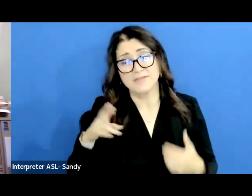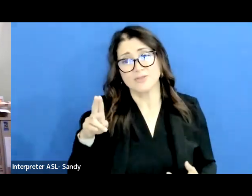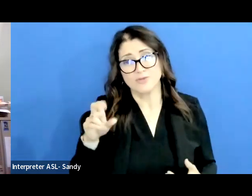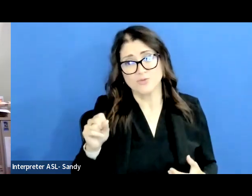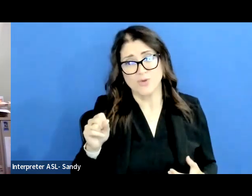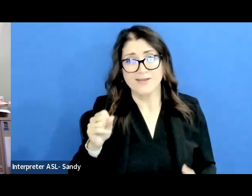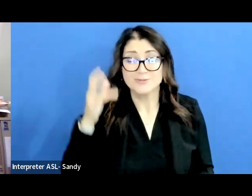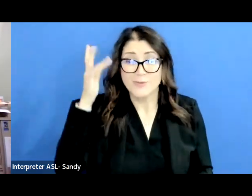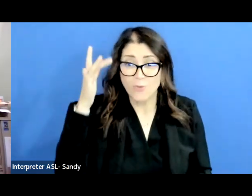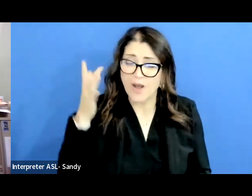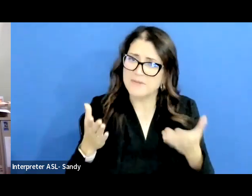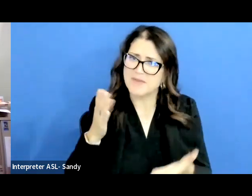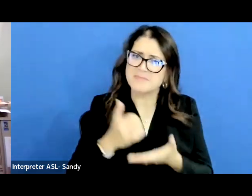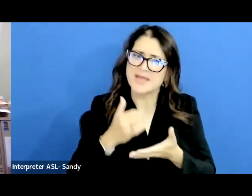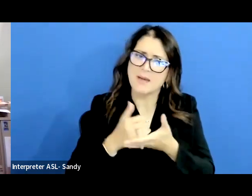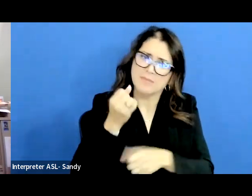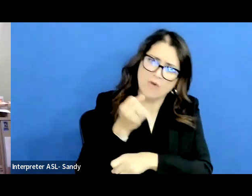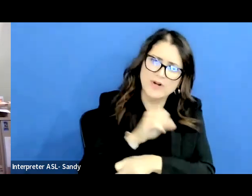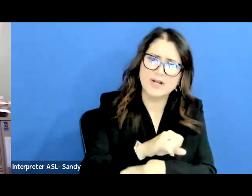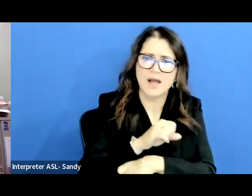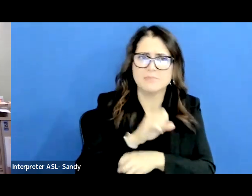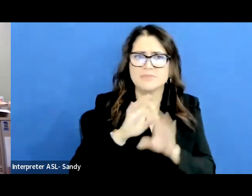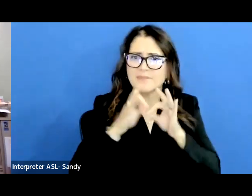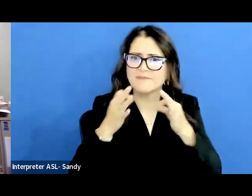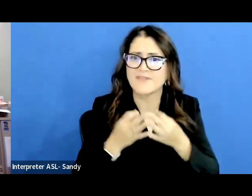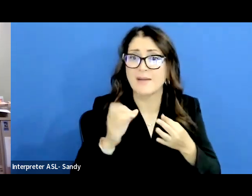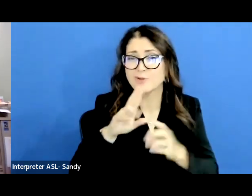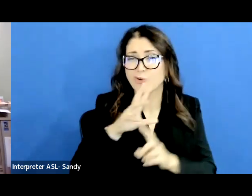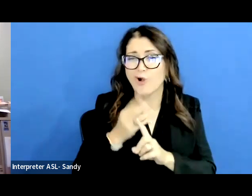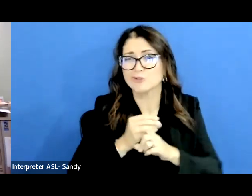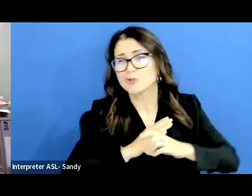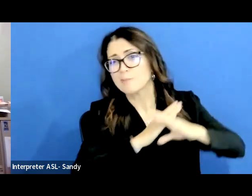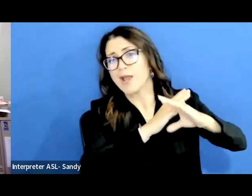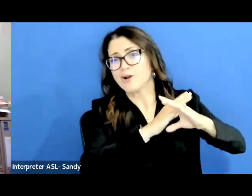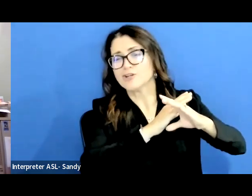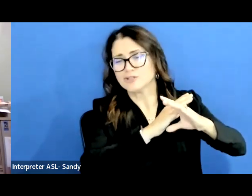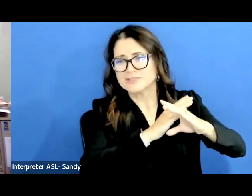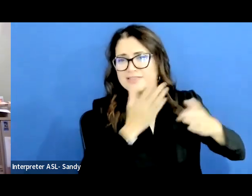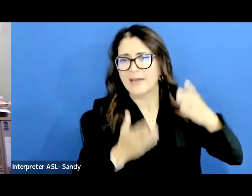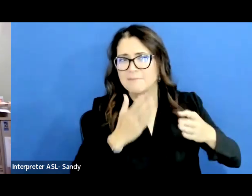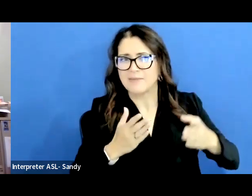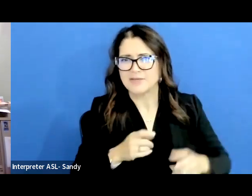some of the family or cultural barriers that otherwise deter them from seeking help.